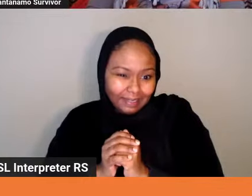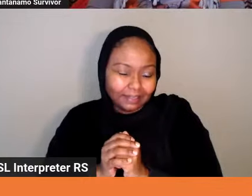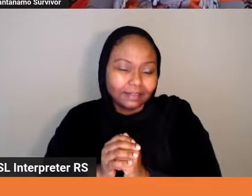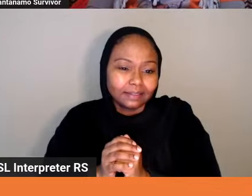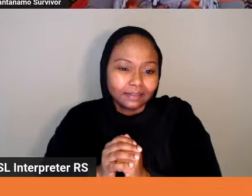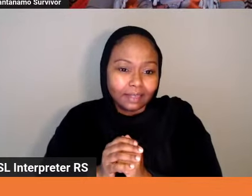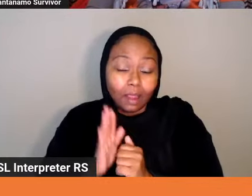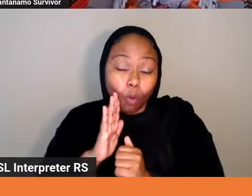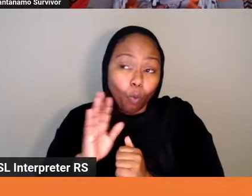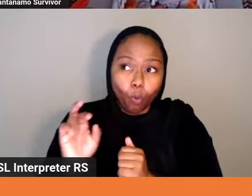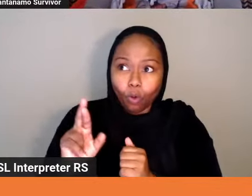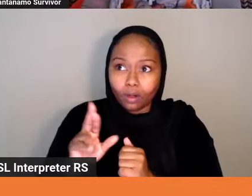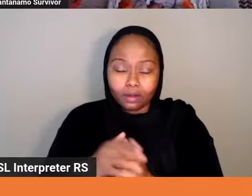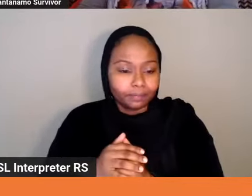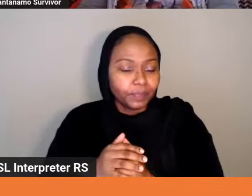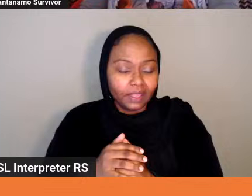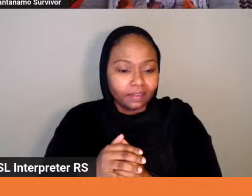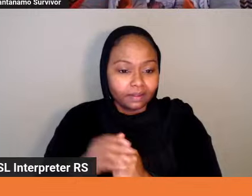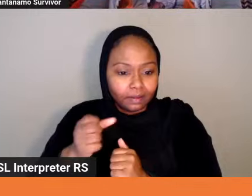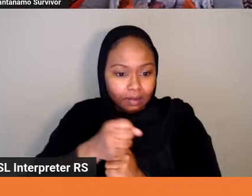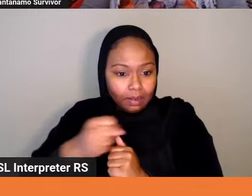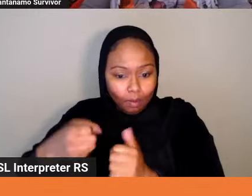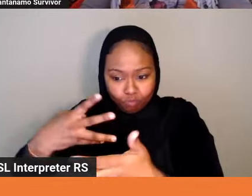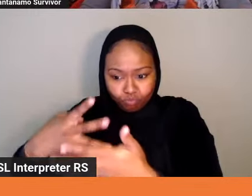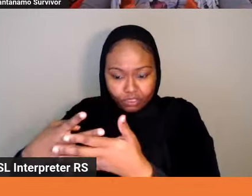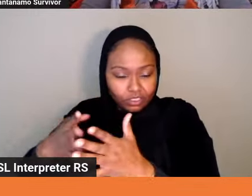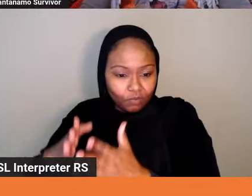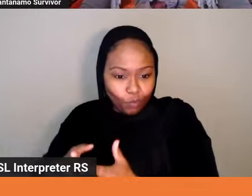know, detainees. And